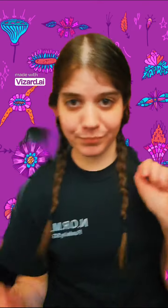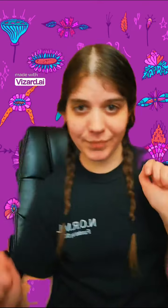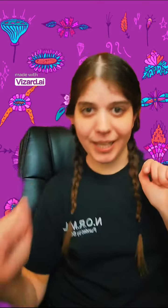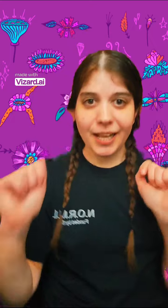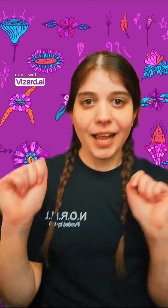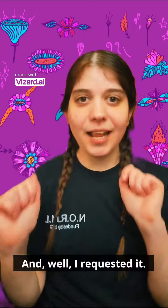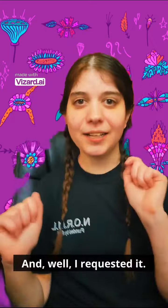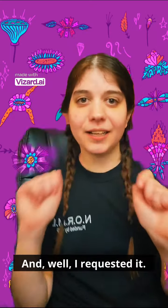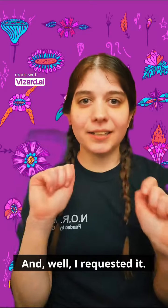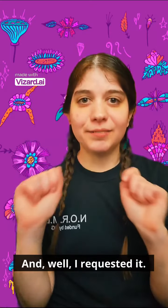And